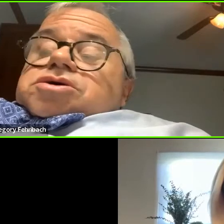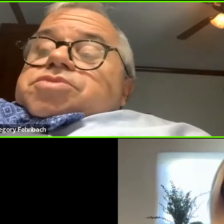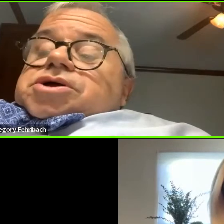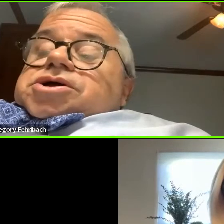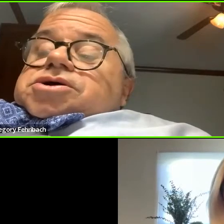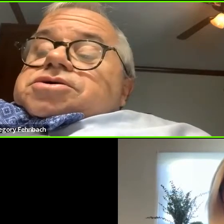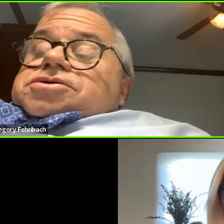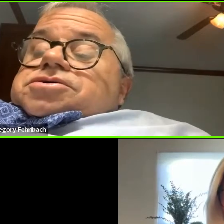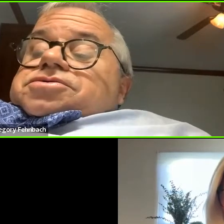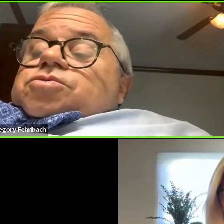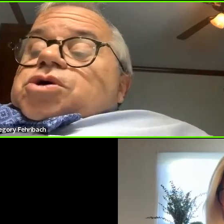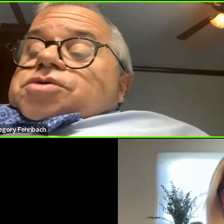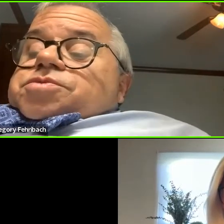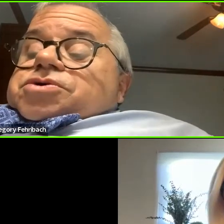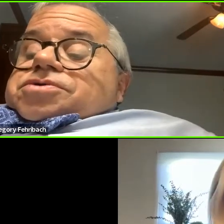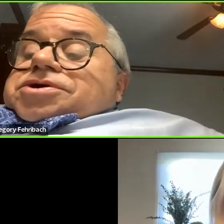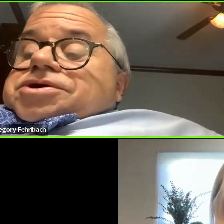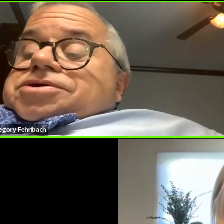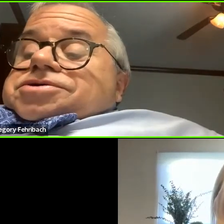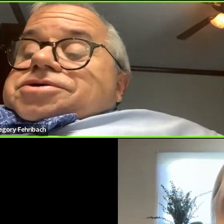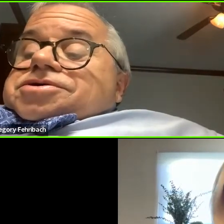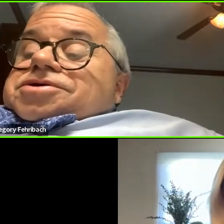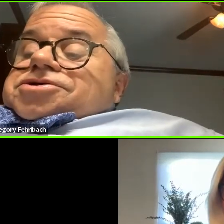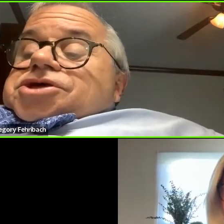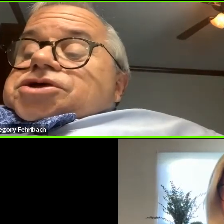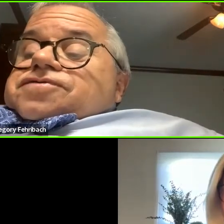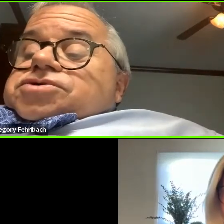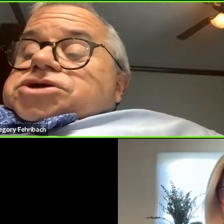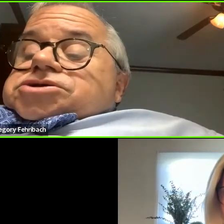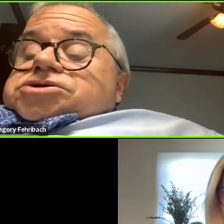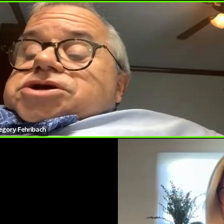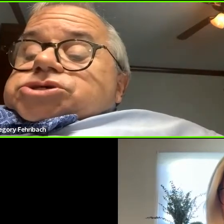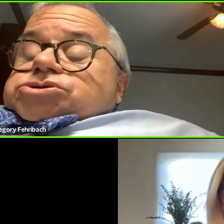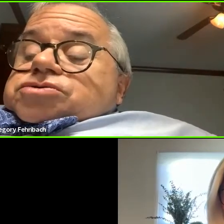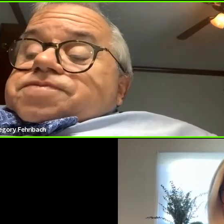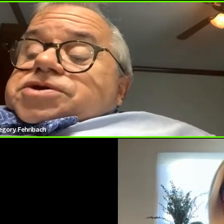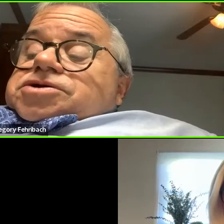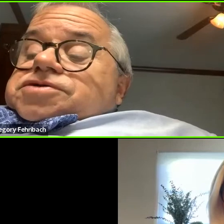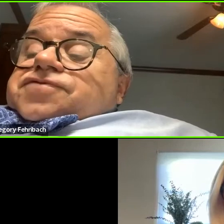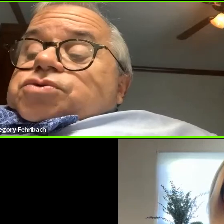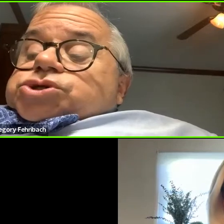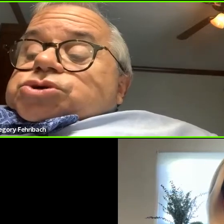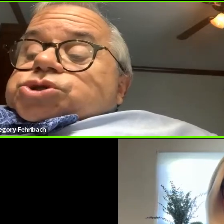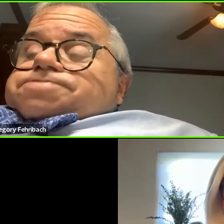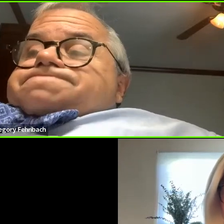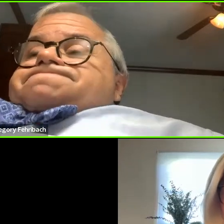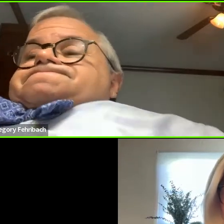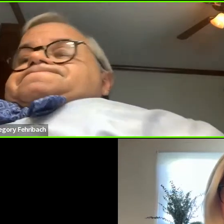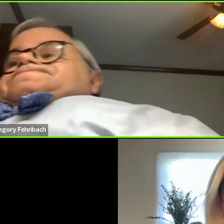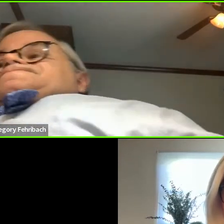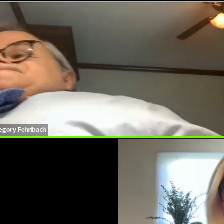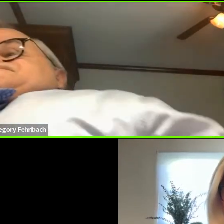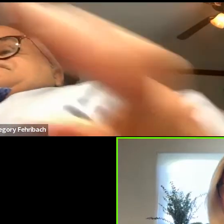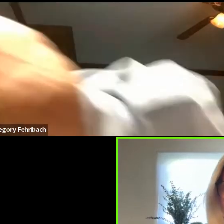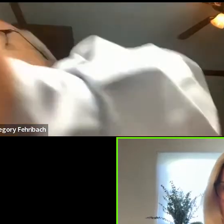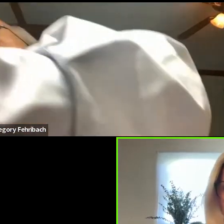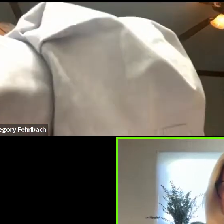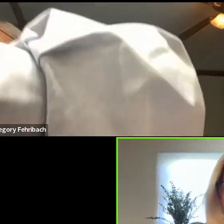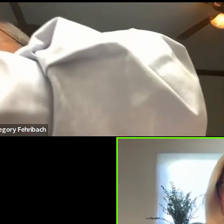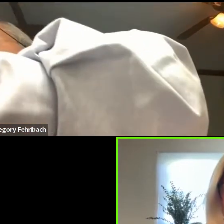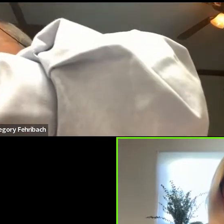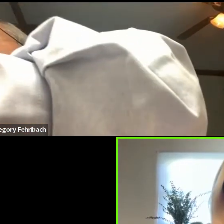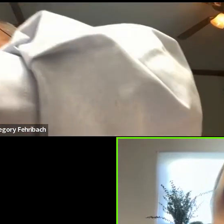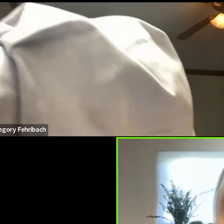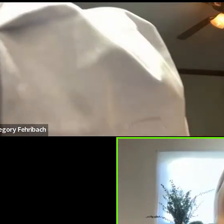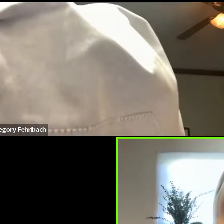presentation, but I welcome you and thank you for attending today. So the floor is yours. Thank you.